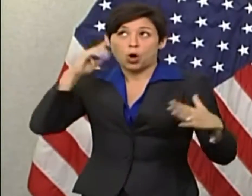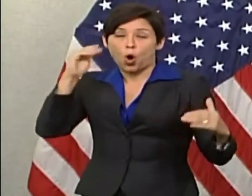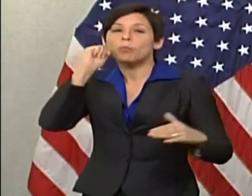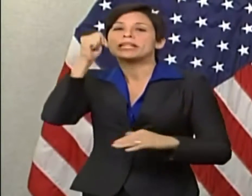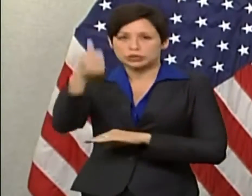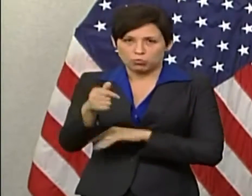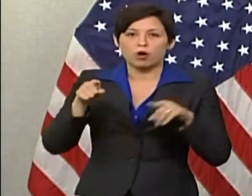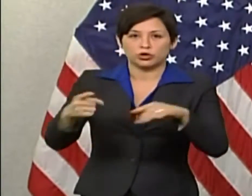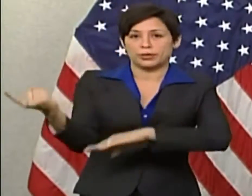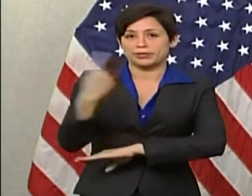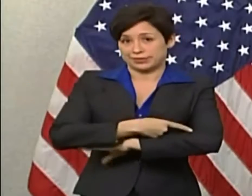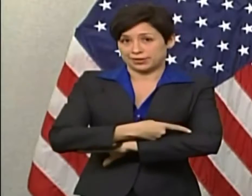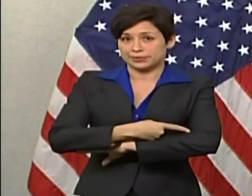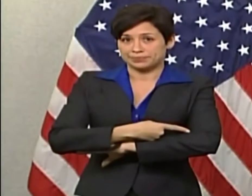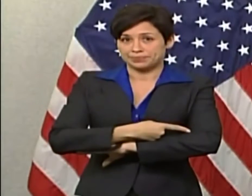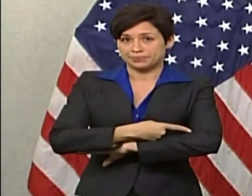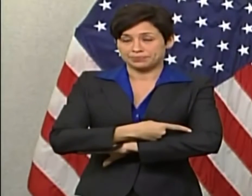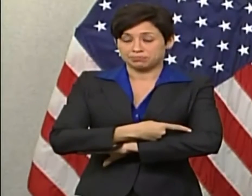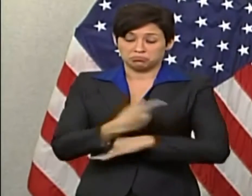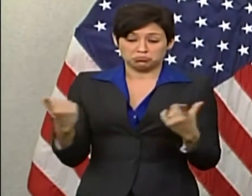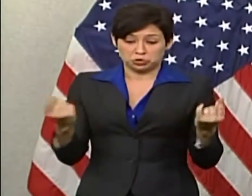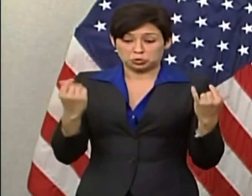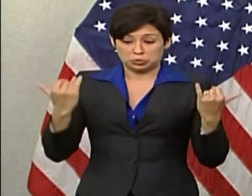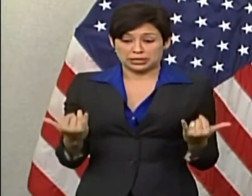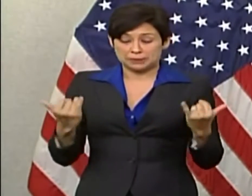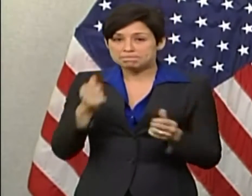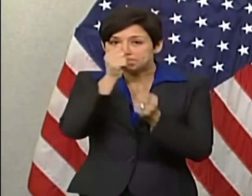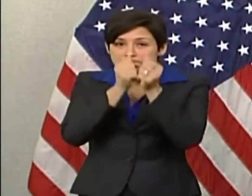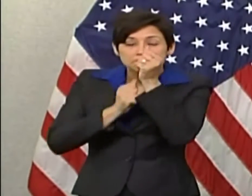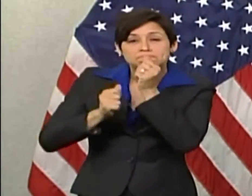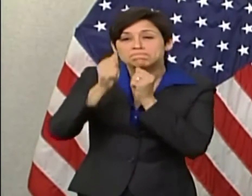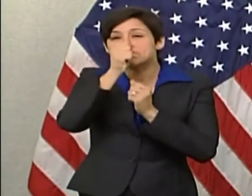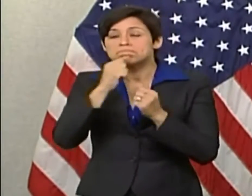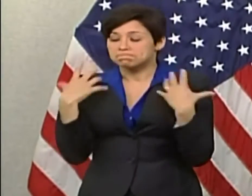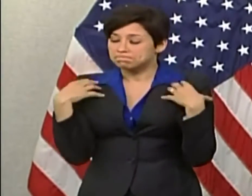tomorrow, and we're just going to get through this the way we all